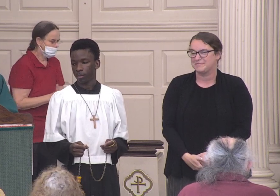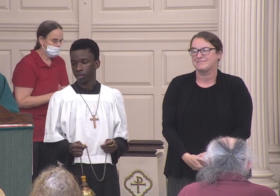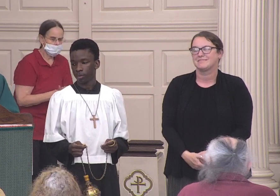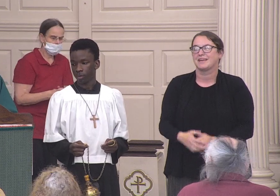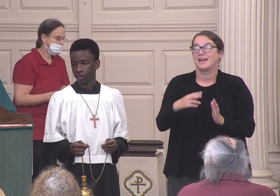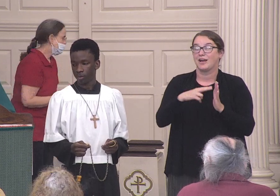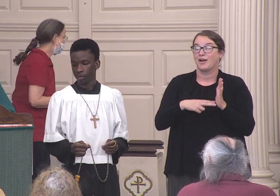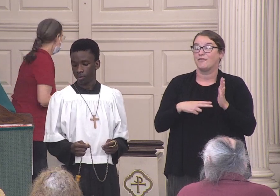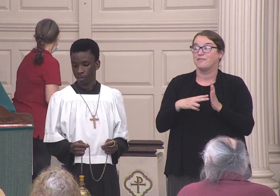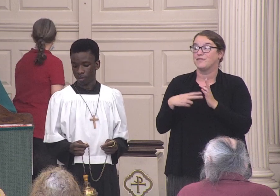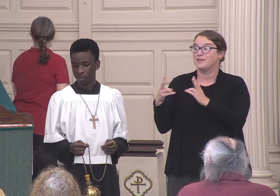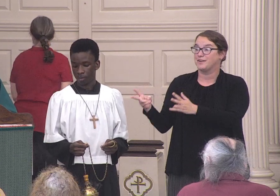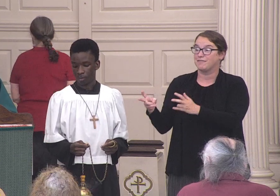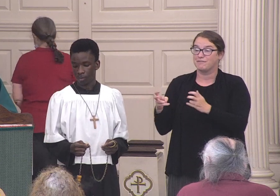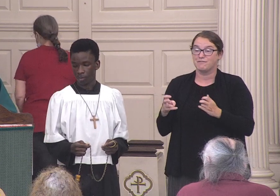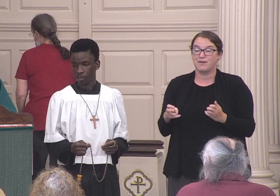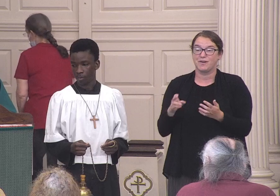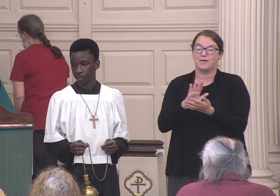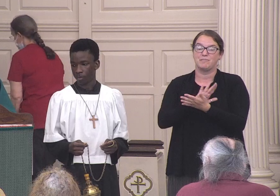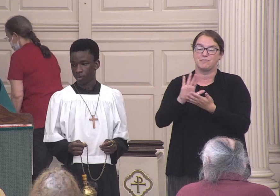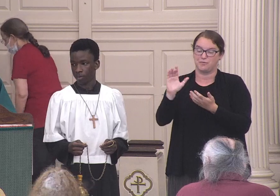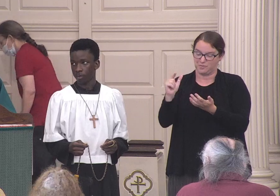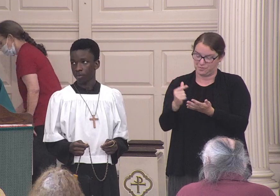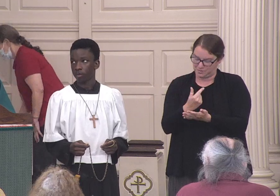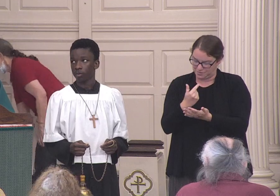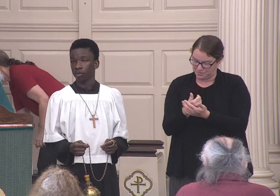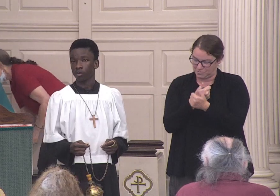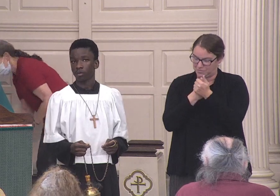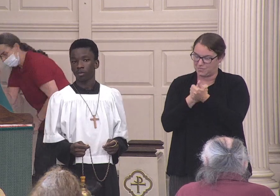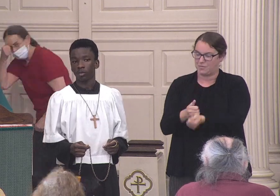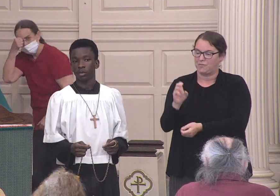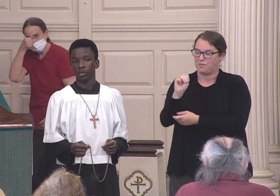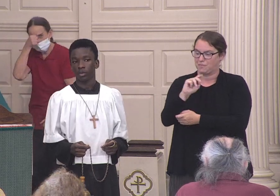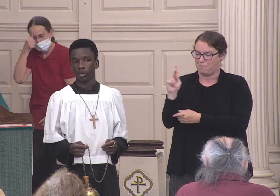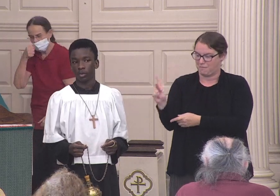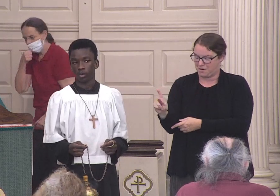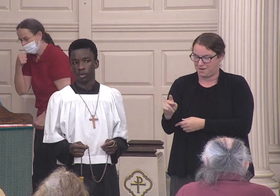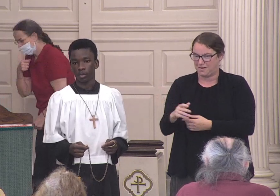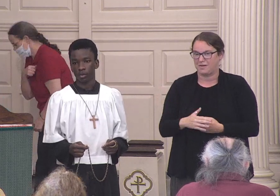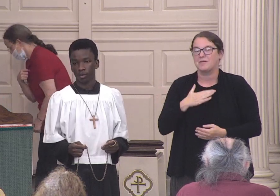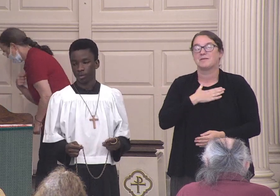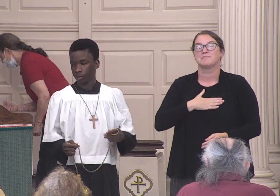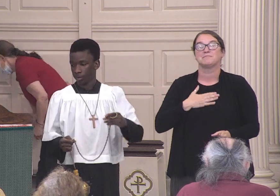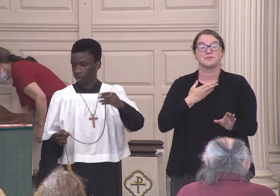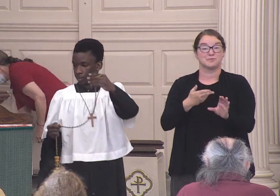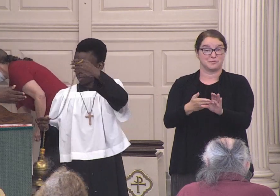spirit. A reading from the Holy Gospel according to Mark. Glory to you.